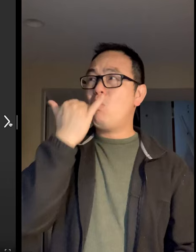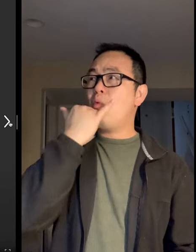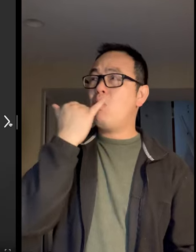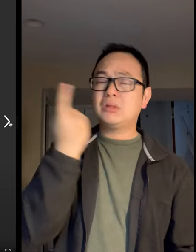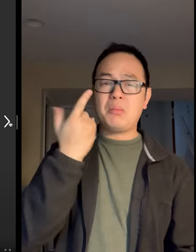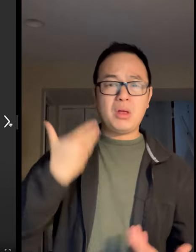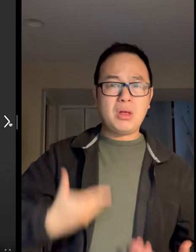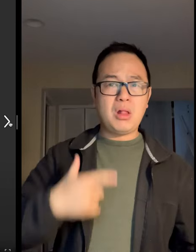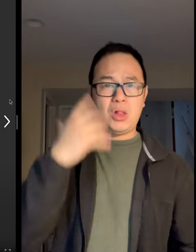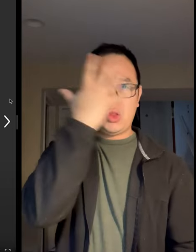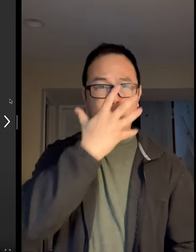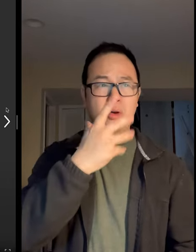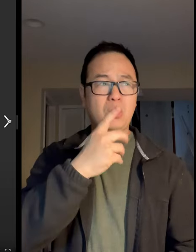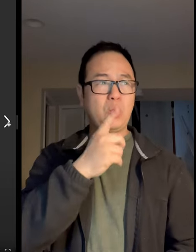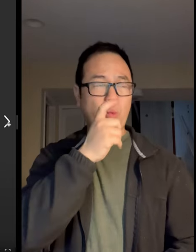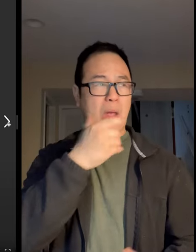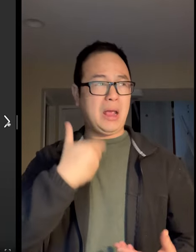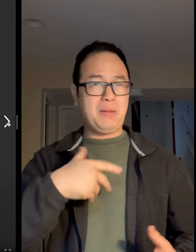and about being Asian-American.